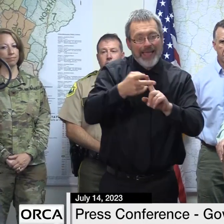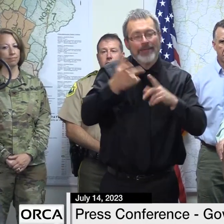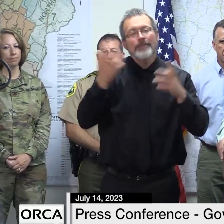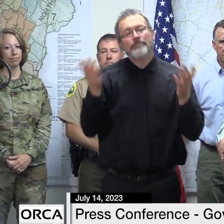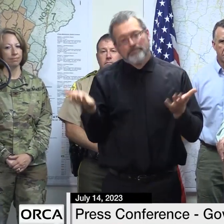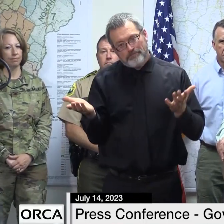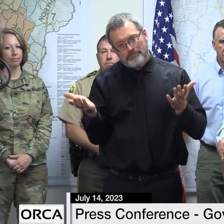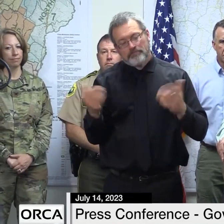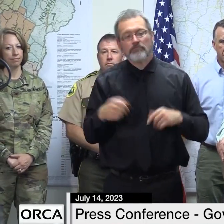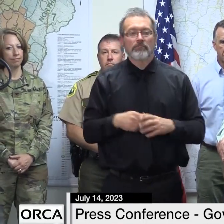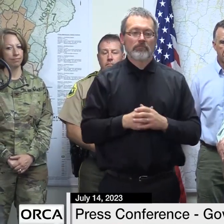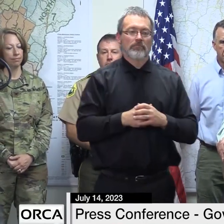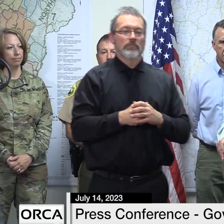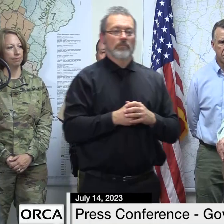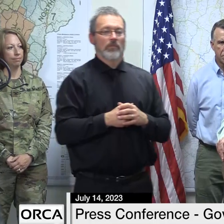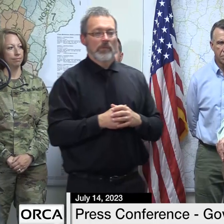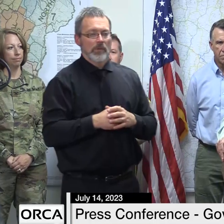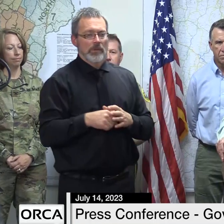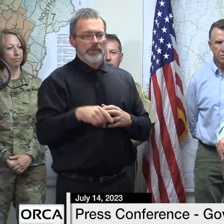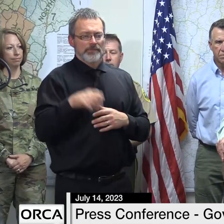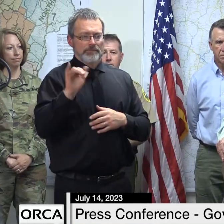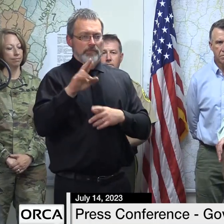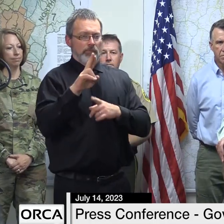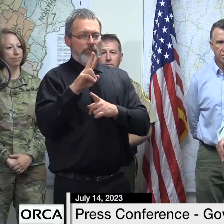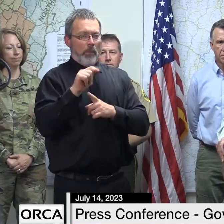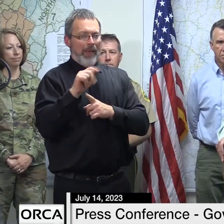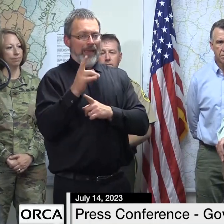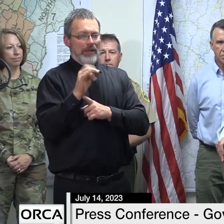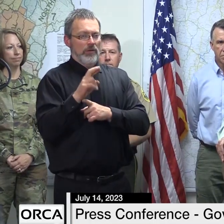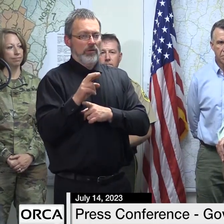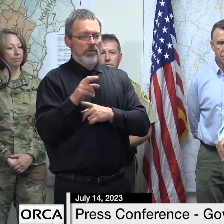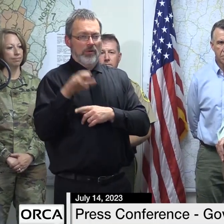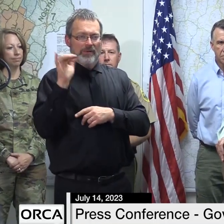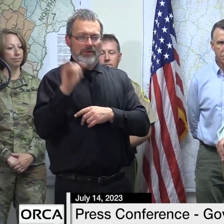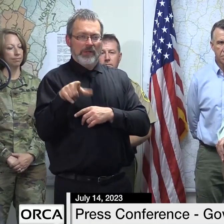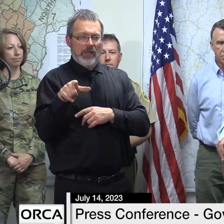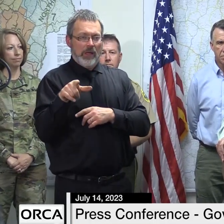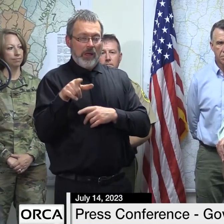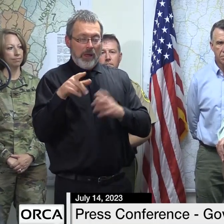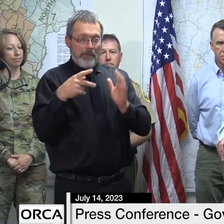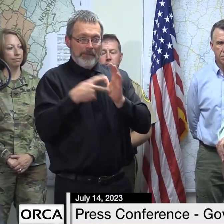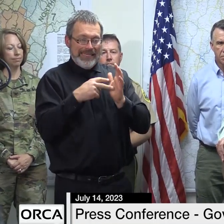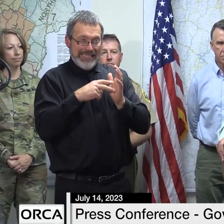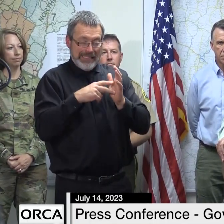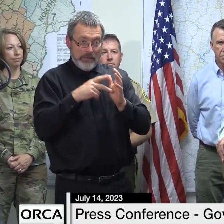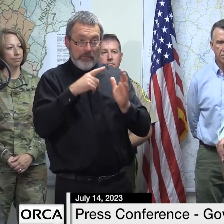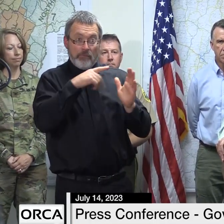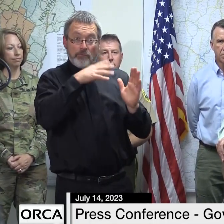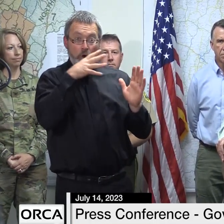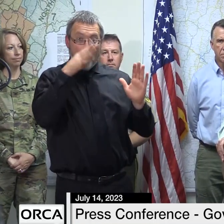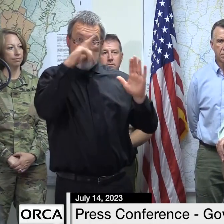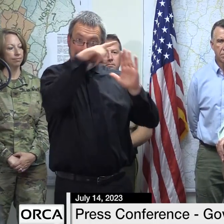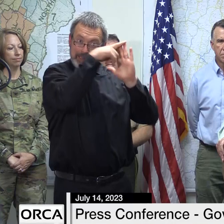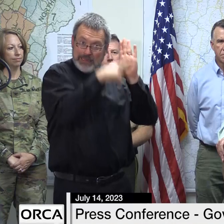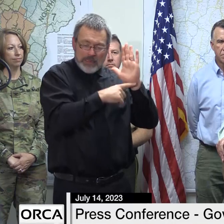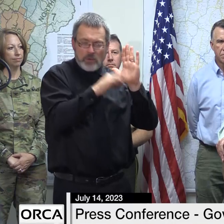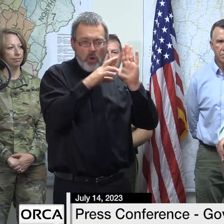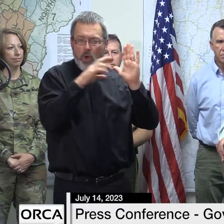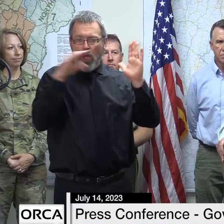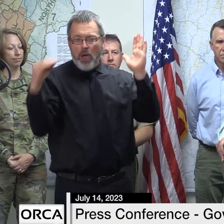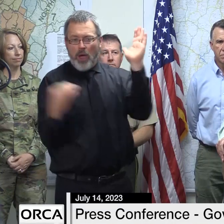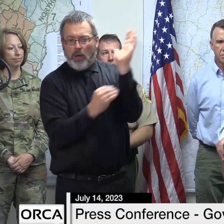Farm Bill or the budget negotiations? It could. There's a number of vehicles. There's some discussion in Washington.